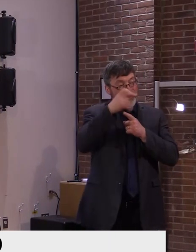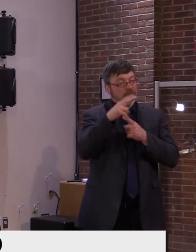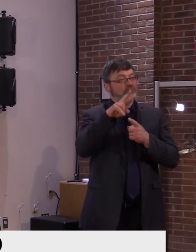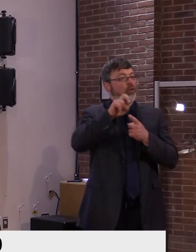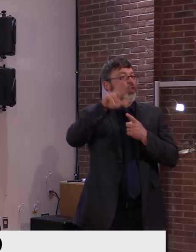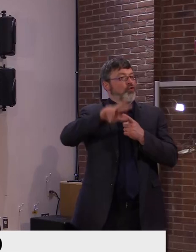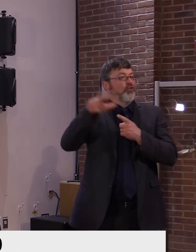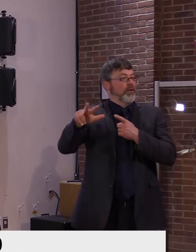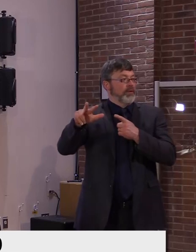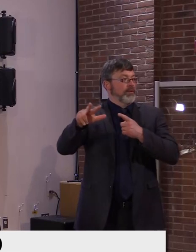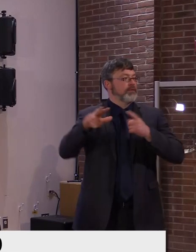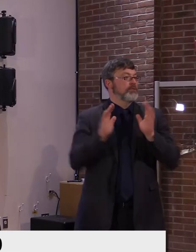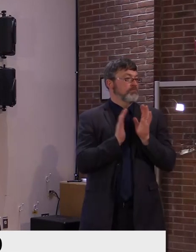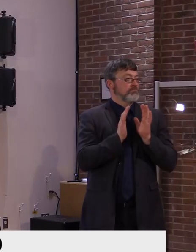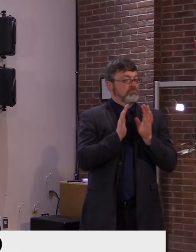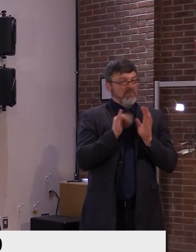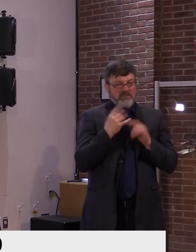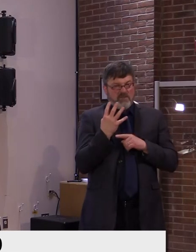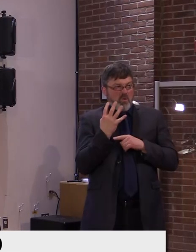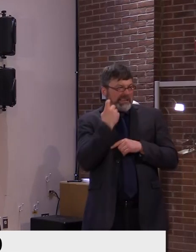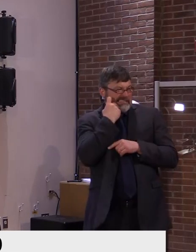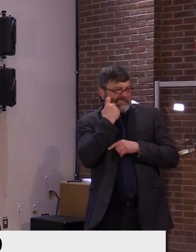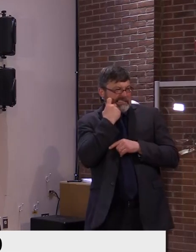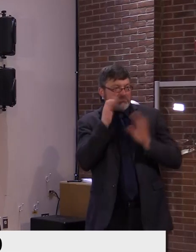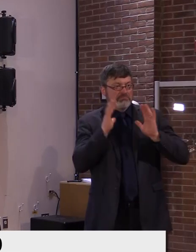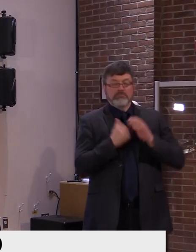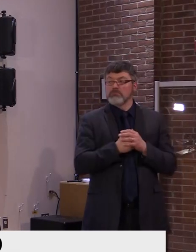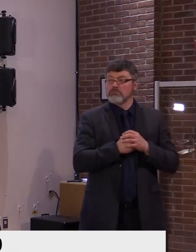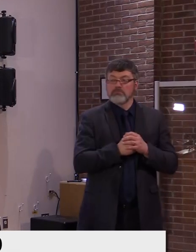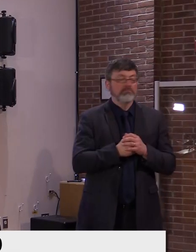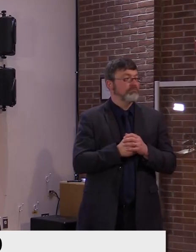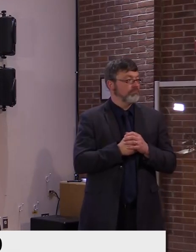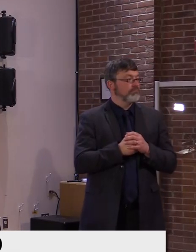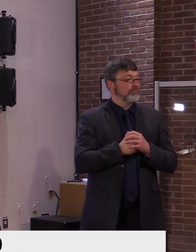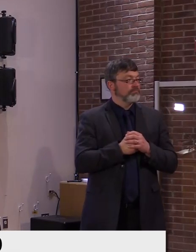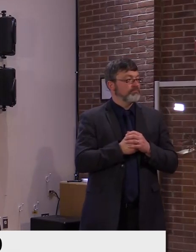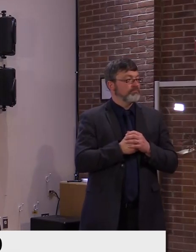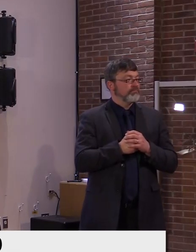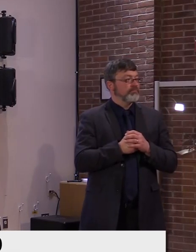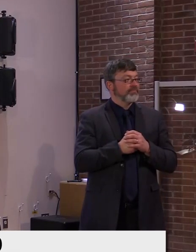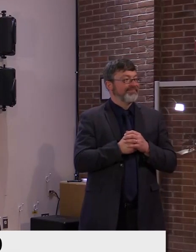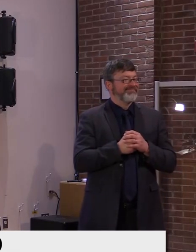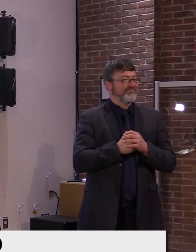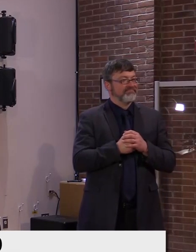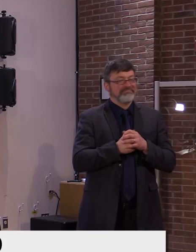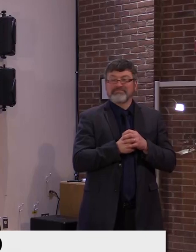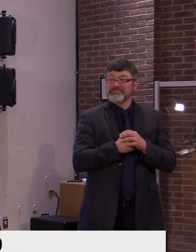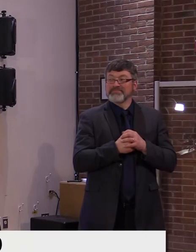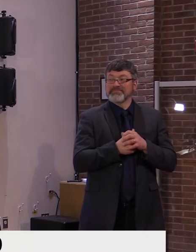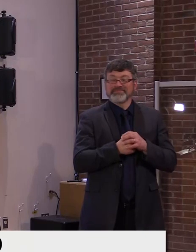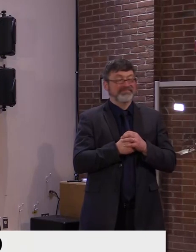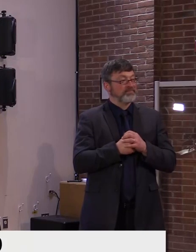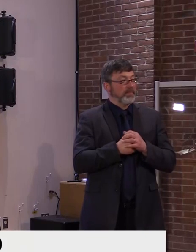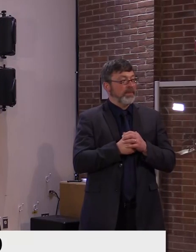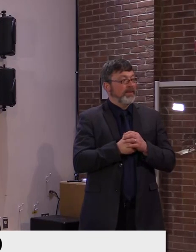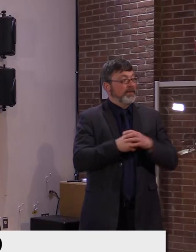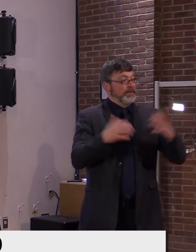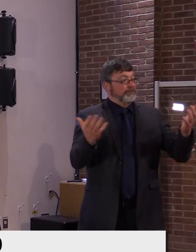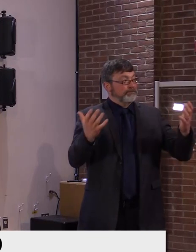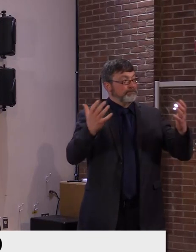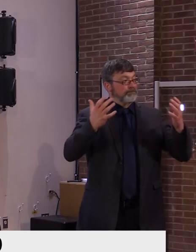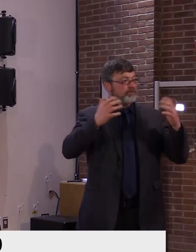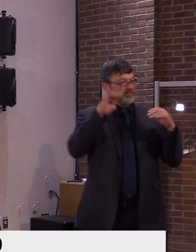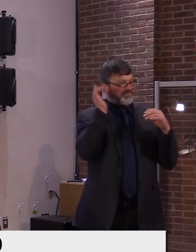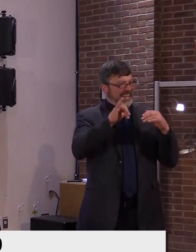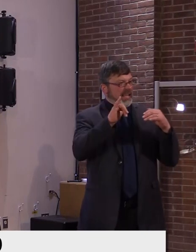deaths. As the governor and secretary noted, obviously the big news today is the CDC's and